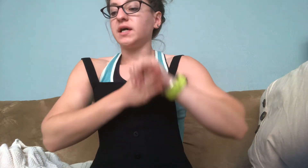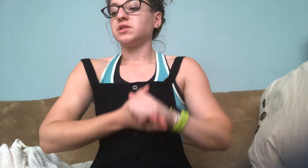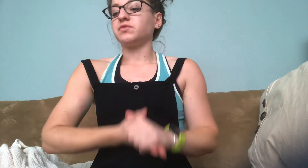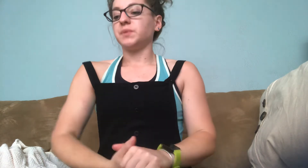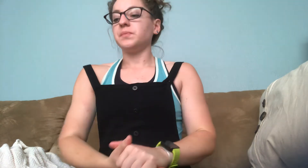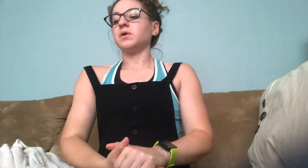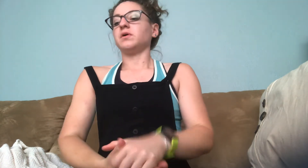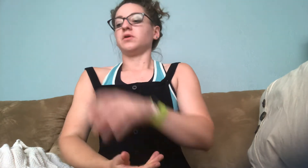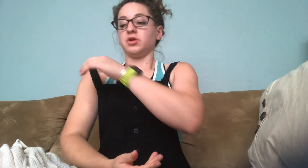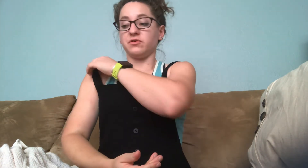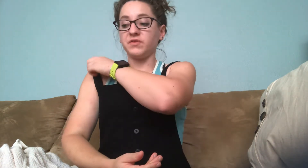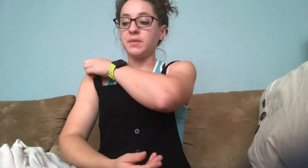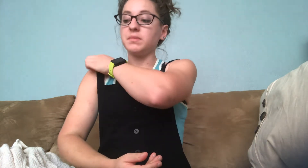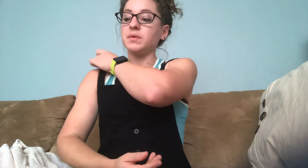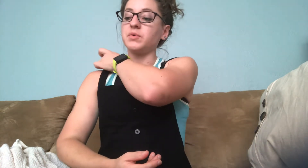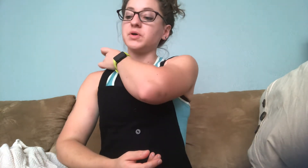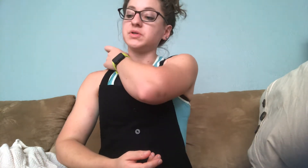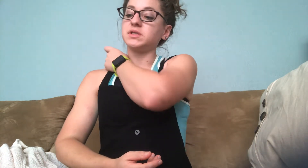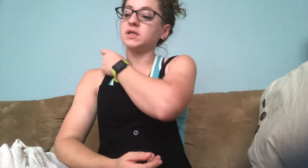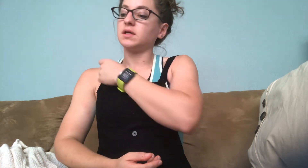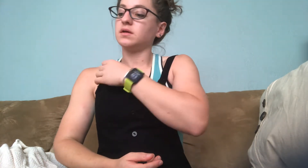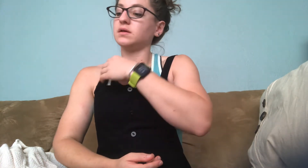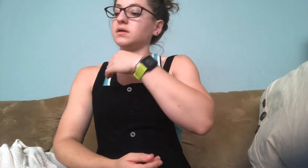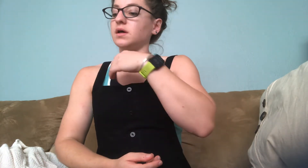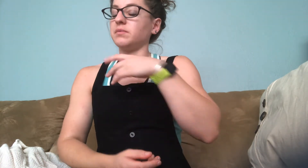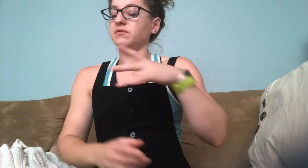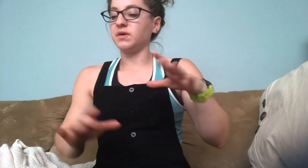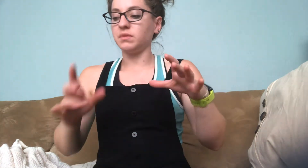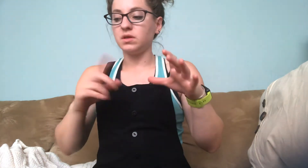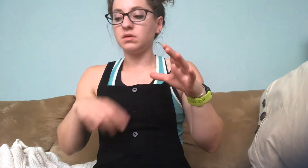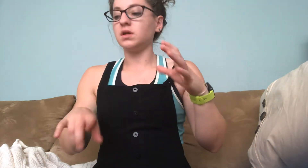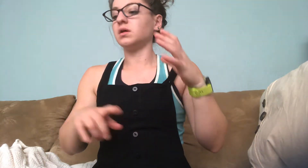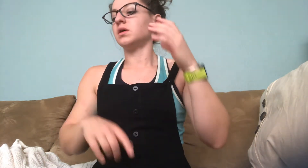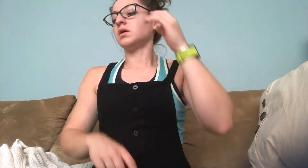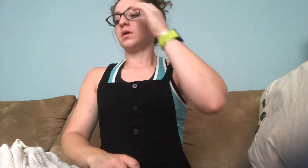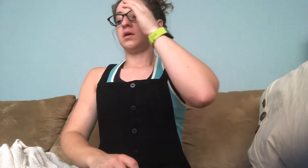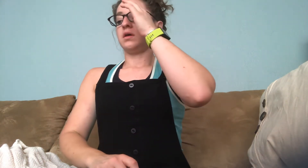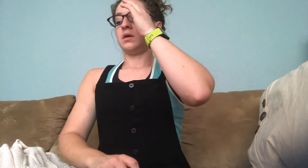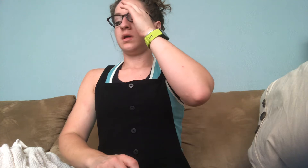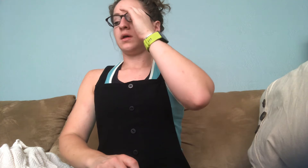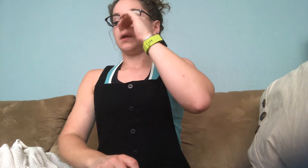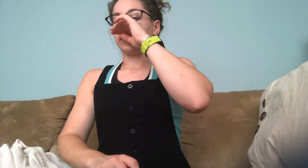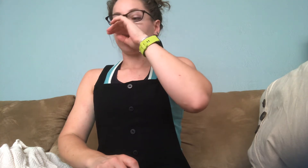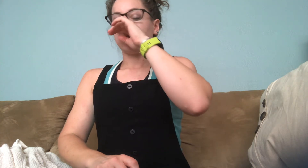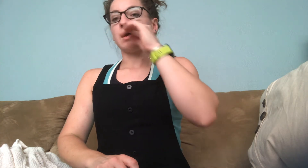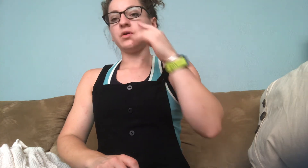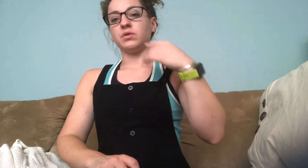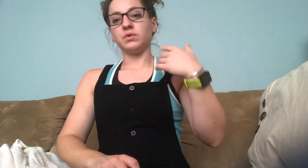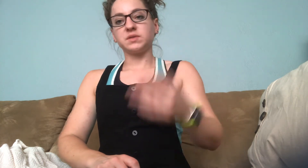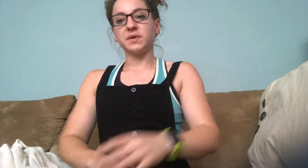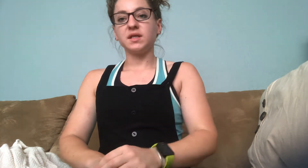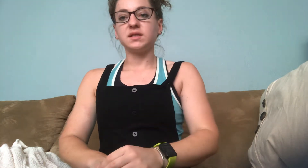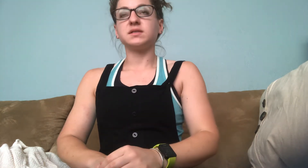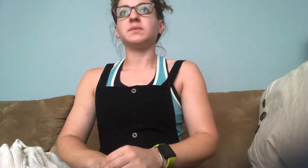how the titles for people in your family members, the family unit, and then how you would explain